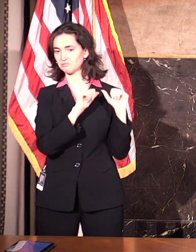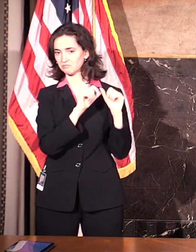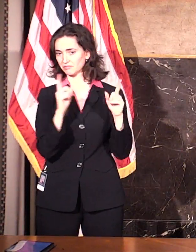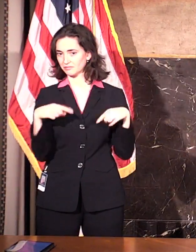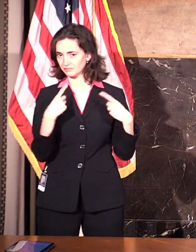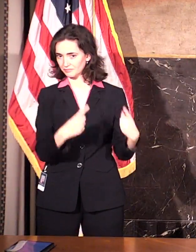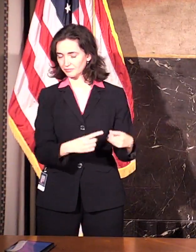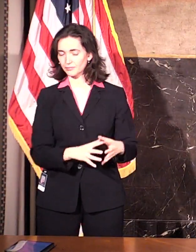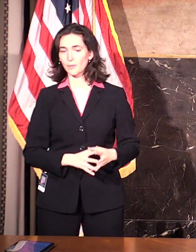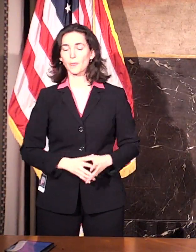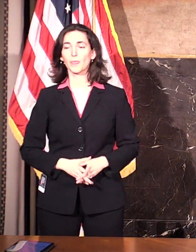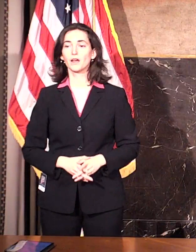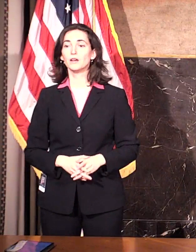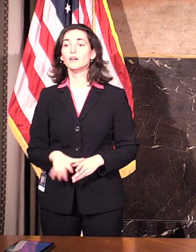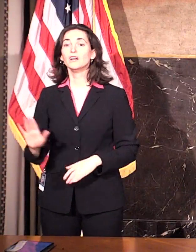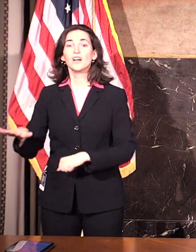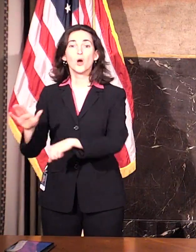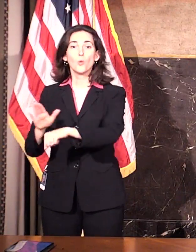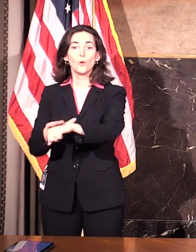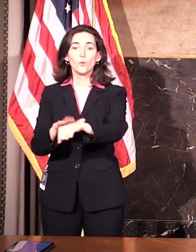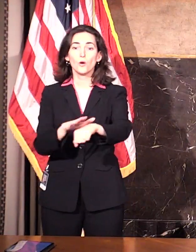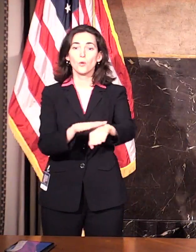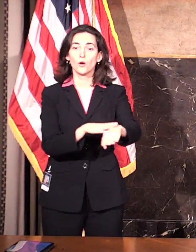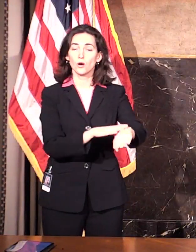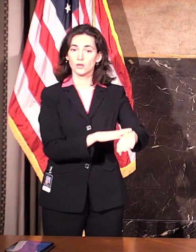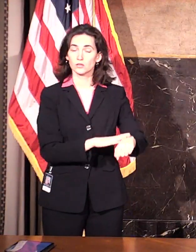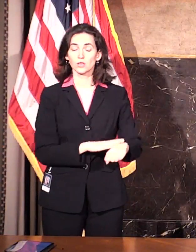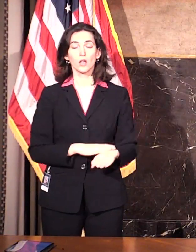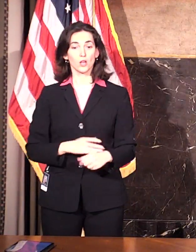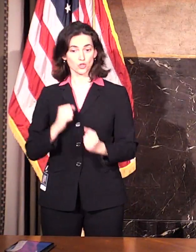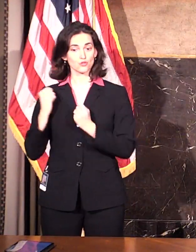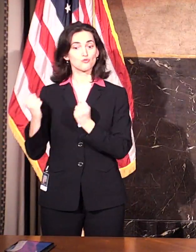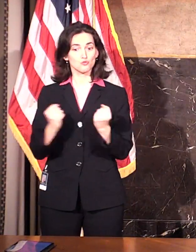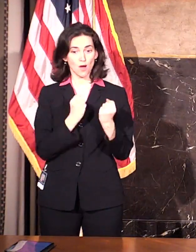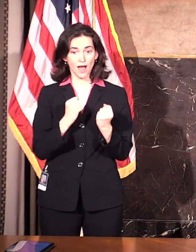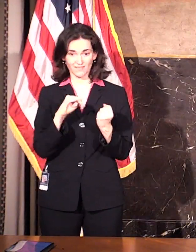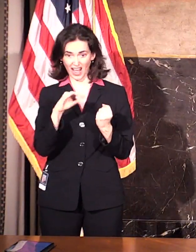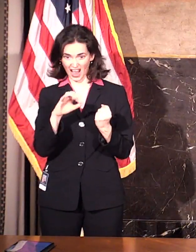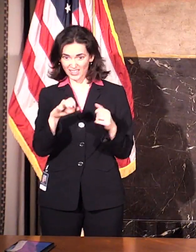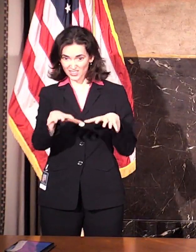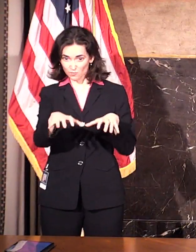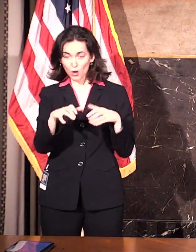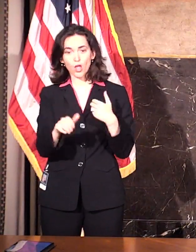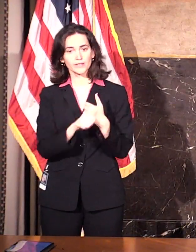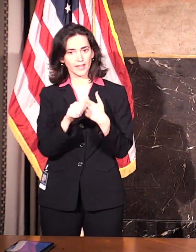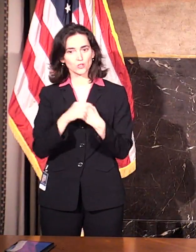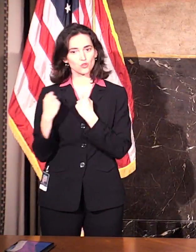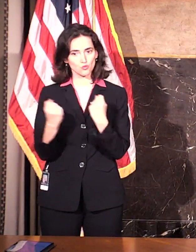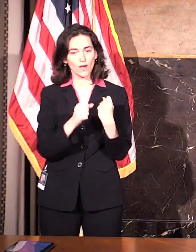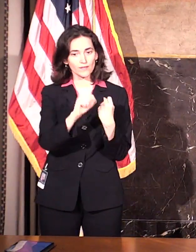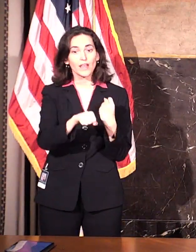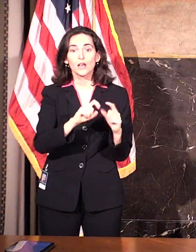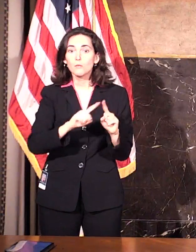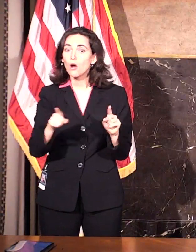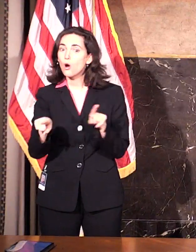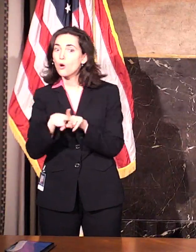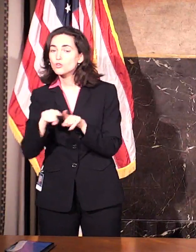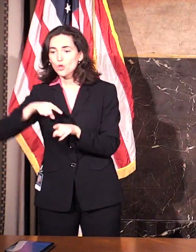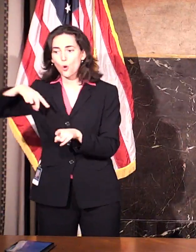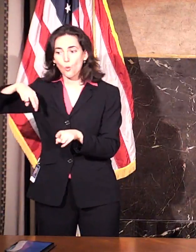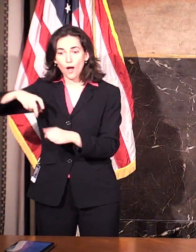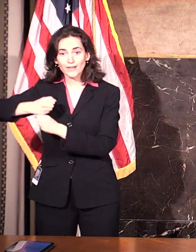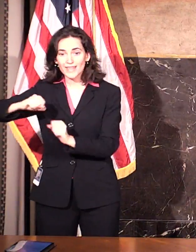Please remember that ice is not only dangerous to drive on, but it's also dangerous to walk on as well.